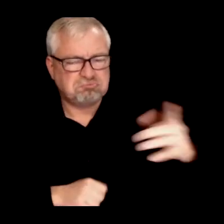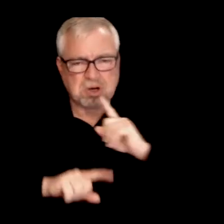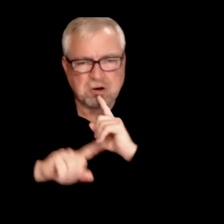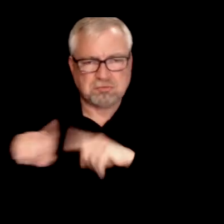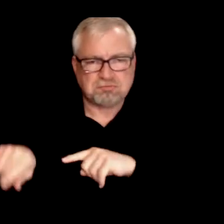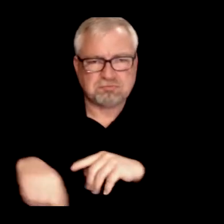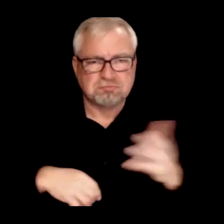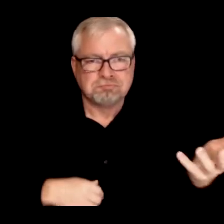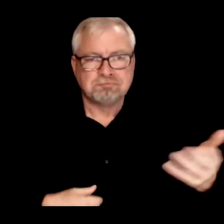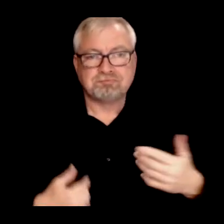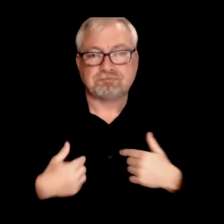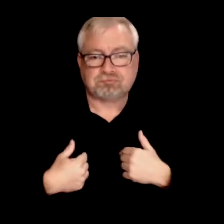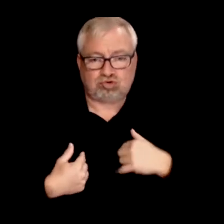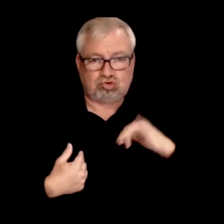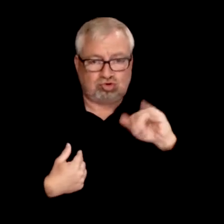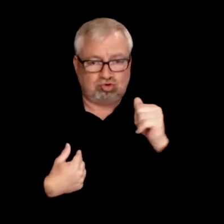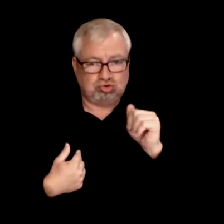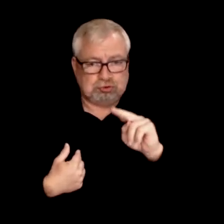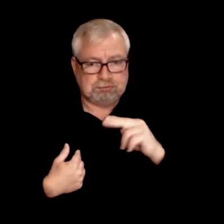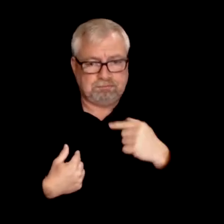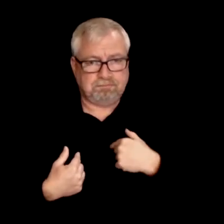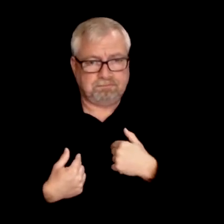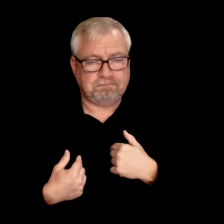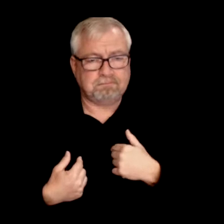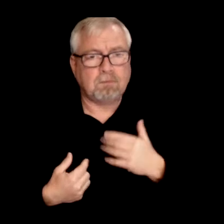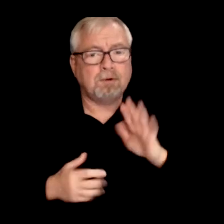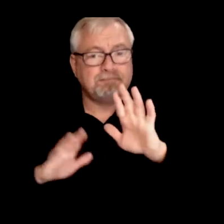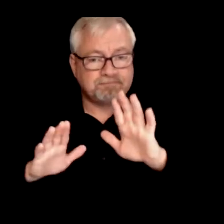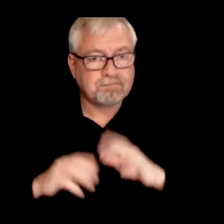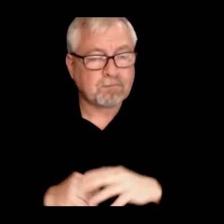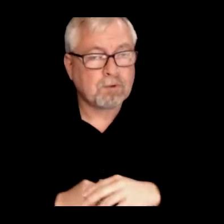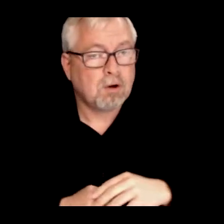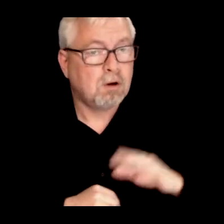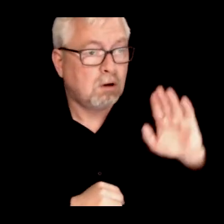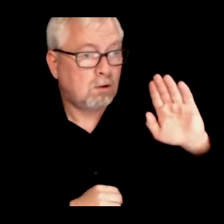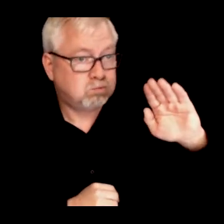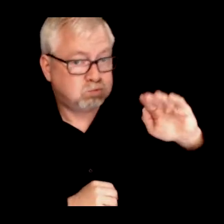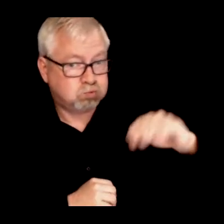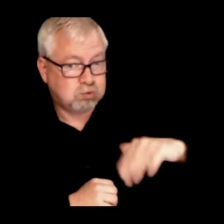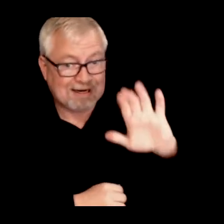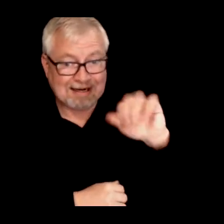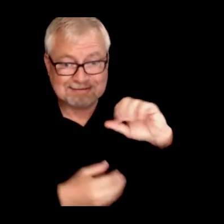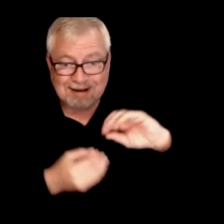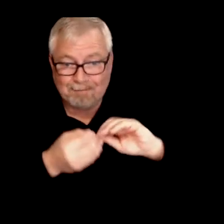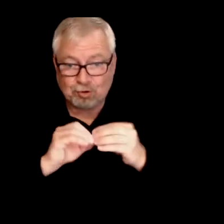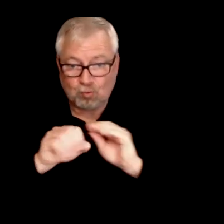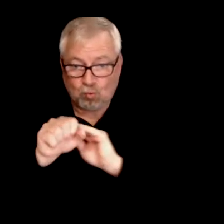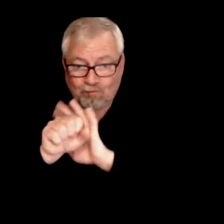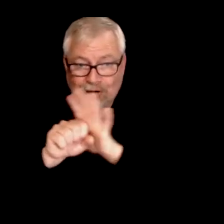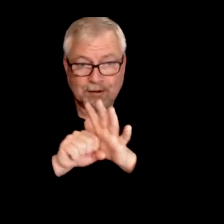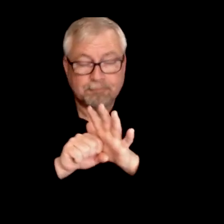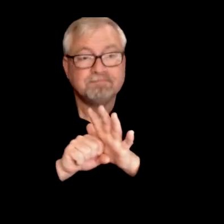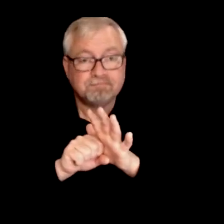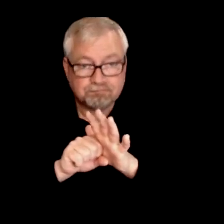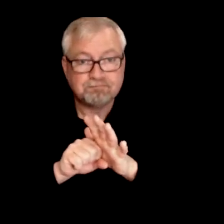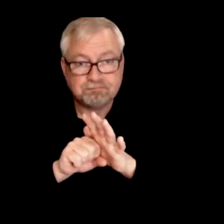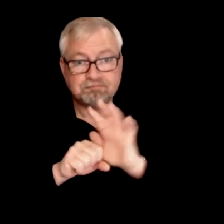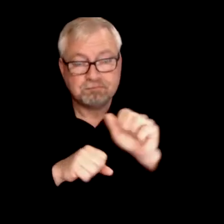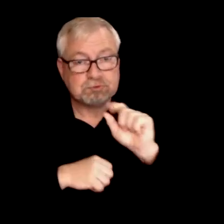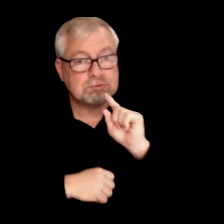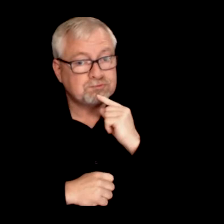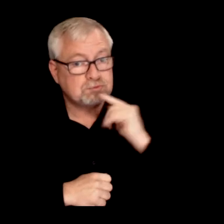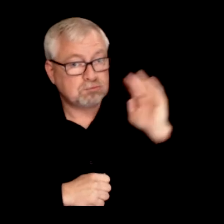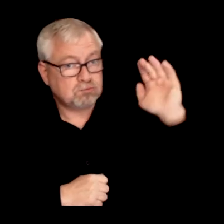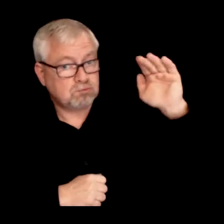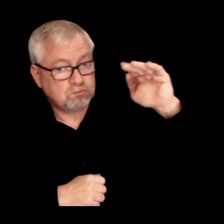the decline in the case numbers is very significant and very, very welcome. But just